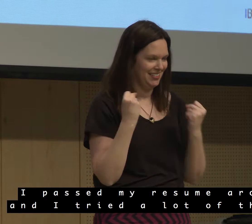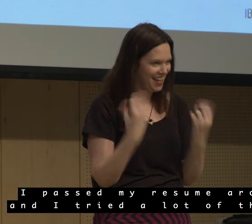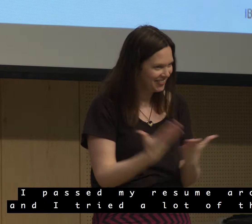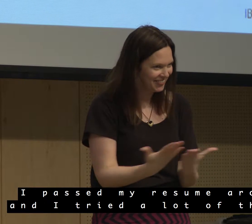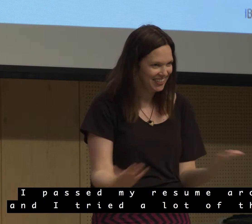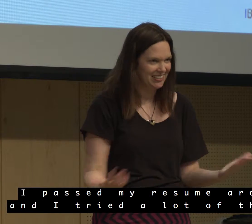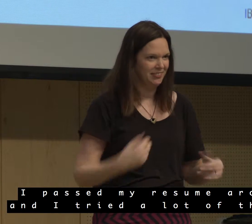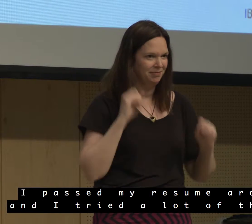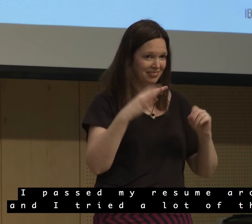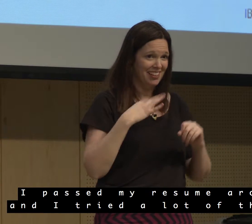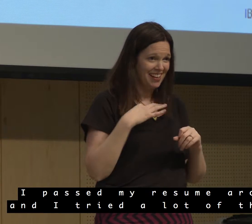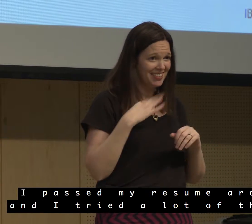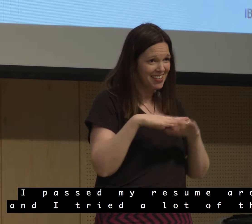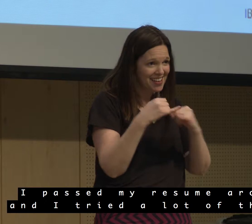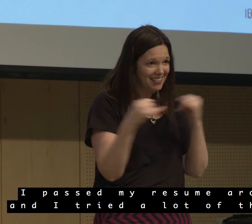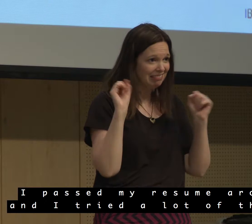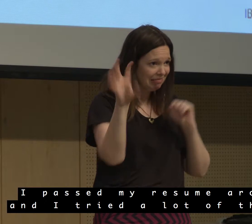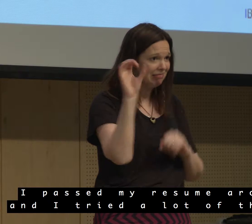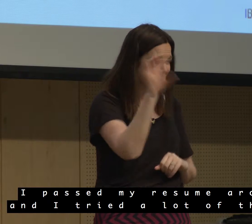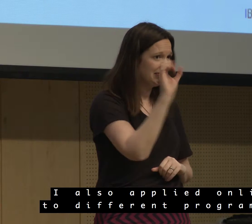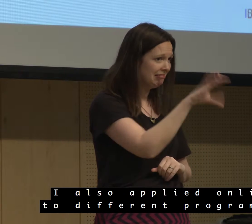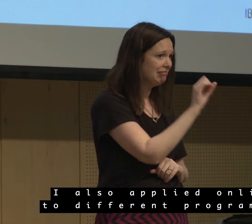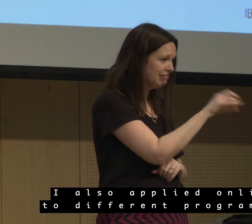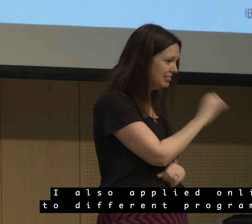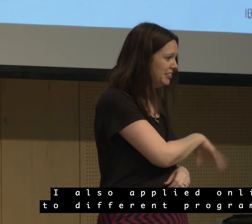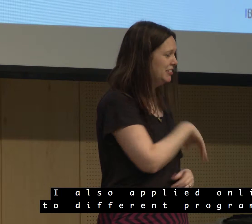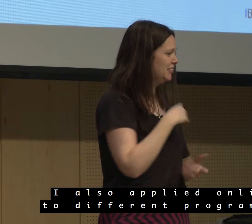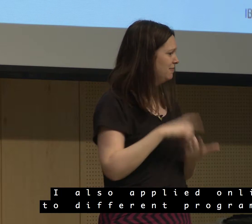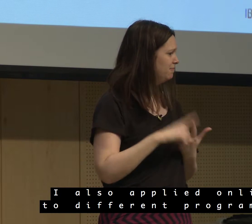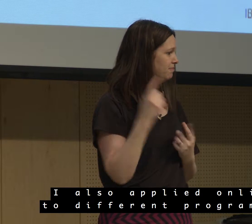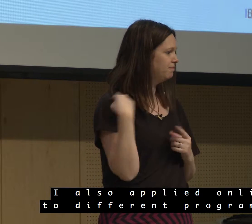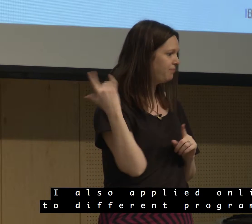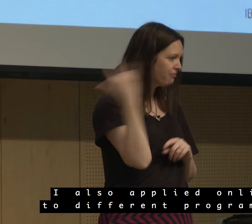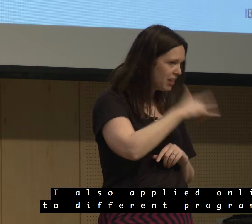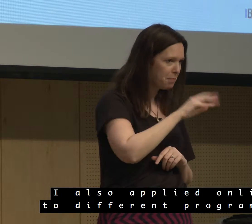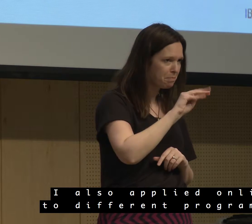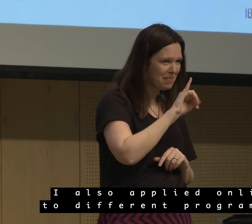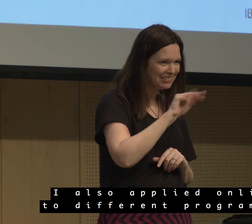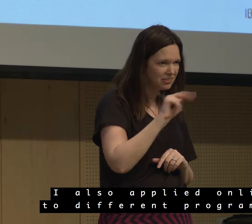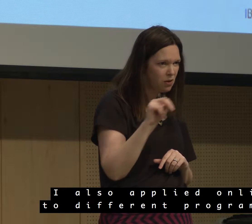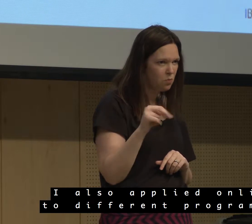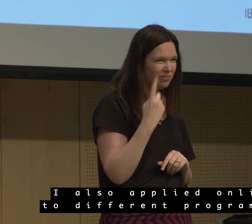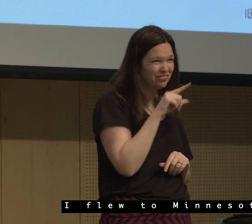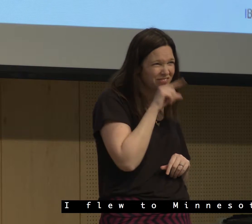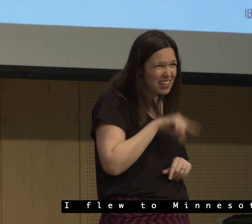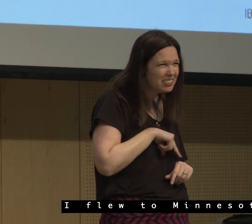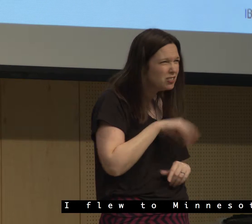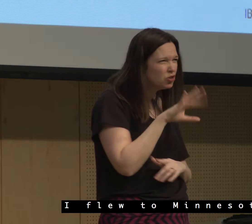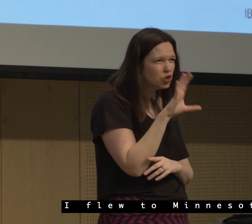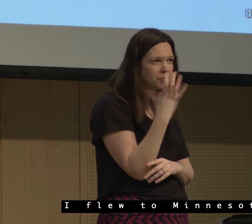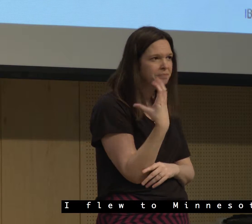around, and I tried a lot of things. I also applied online to different programs. I flew to